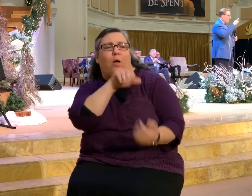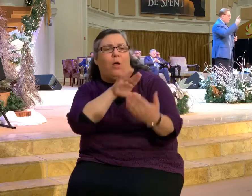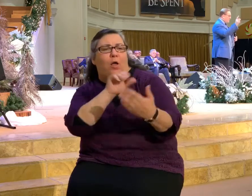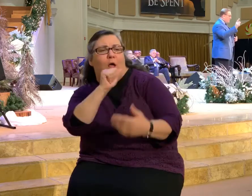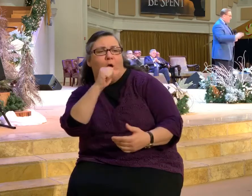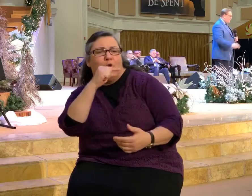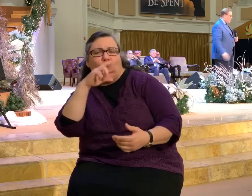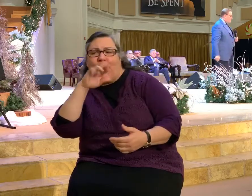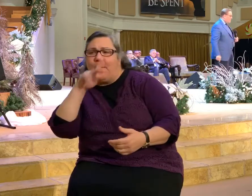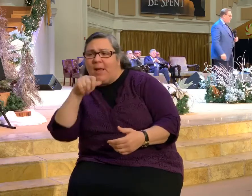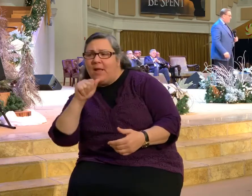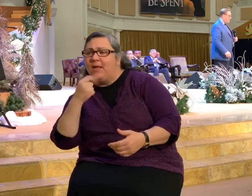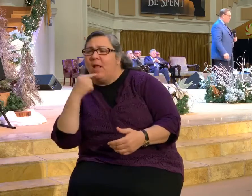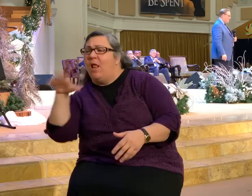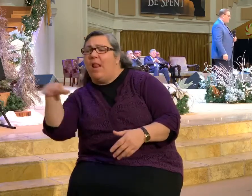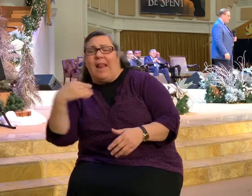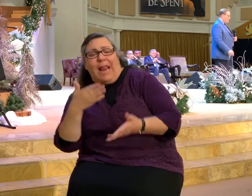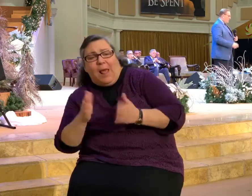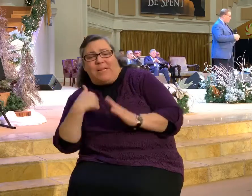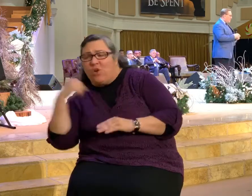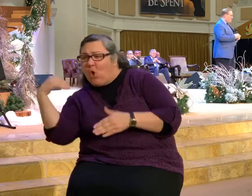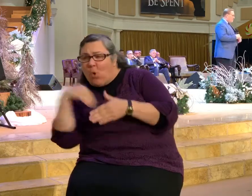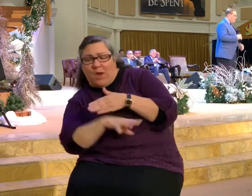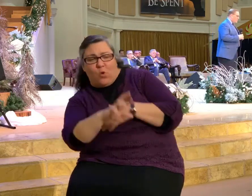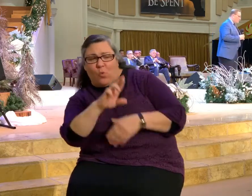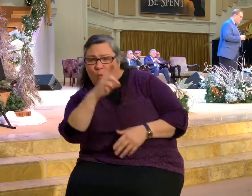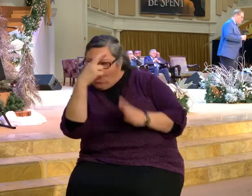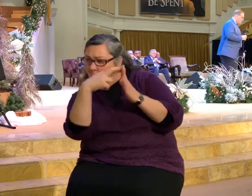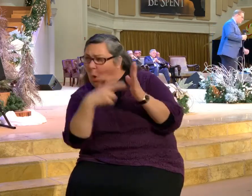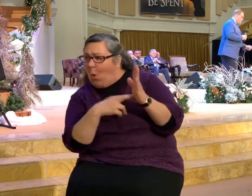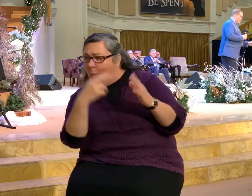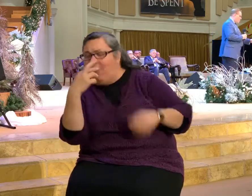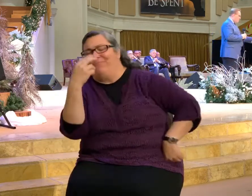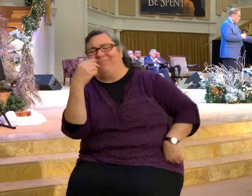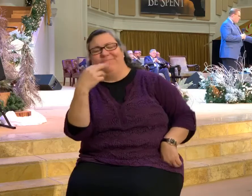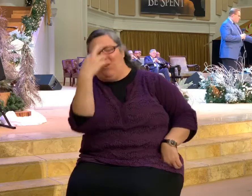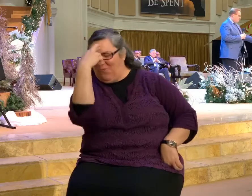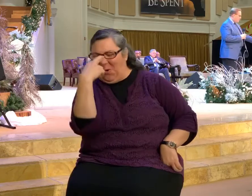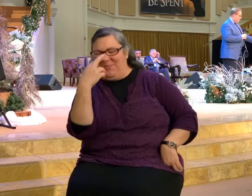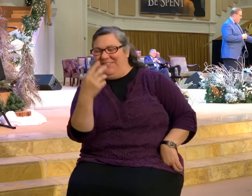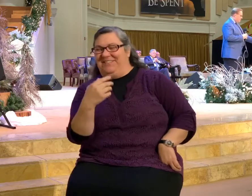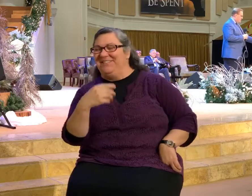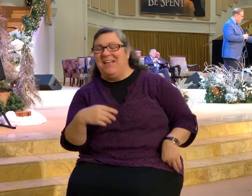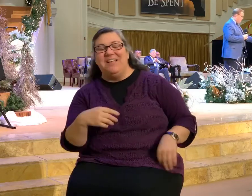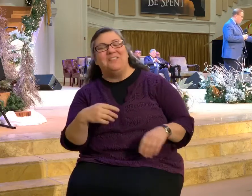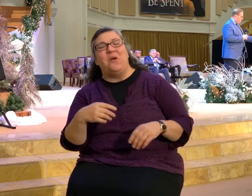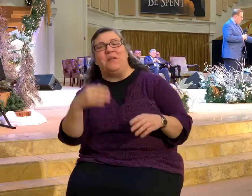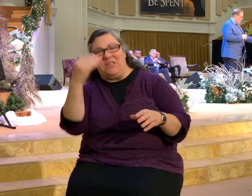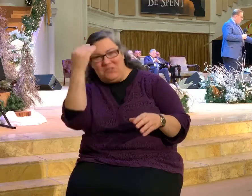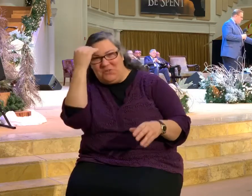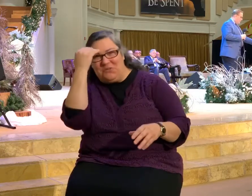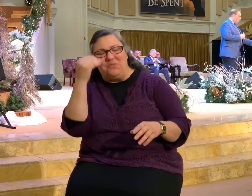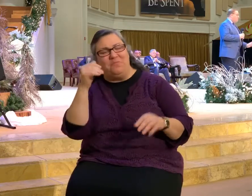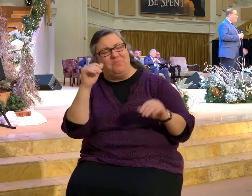let me go defend myself in Rome. He knew his rights as a Roman citizen because he was born free in Tarsus. He winds up in